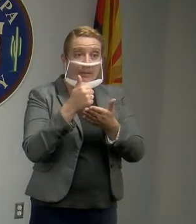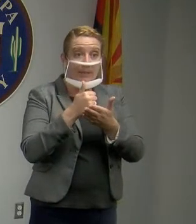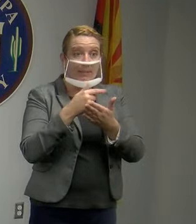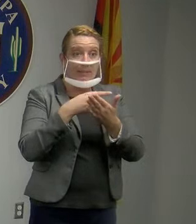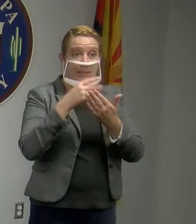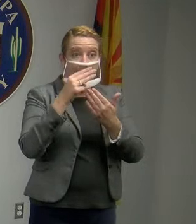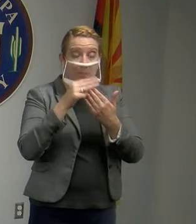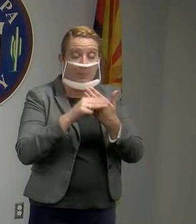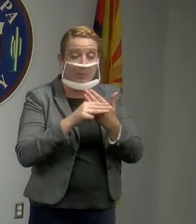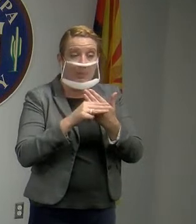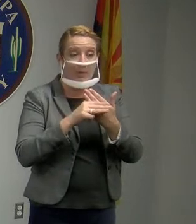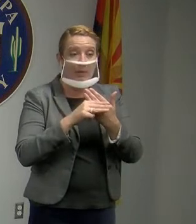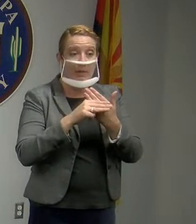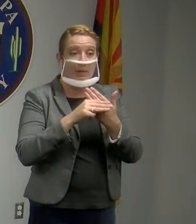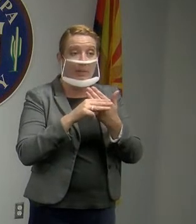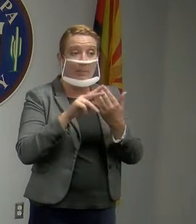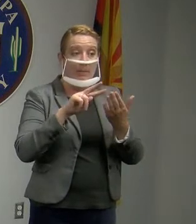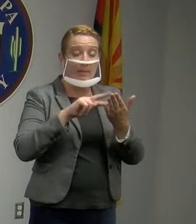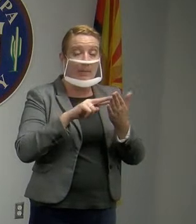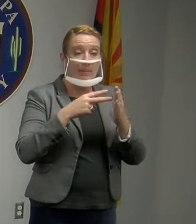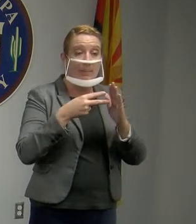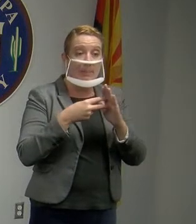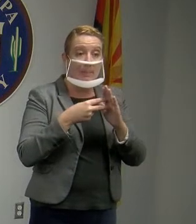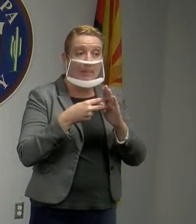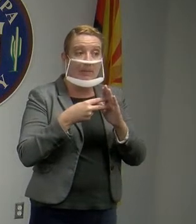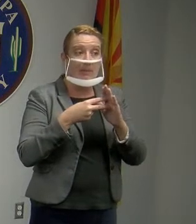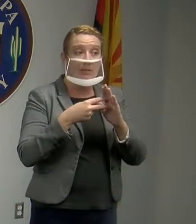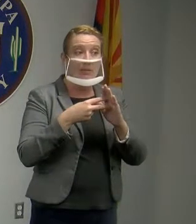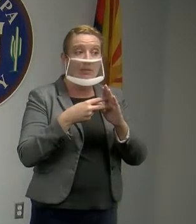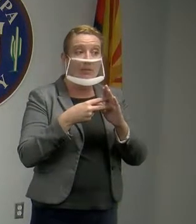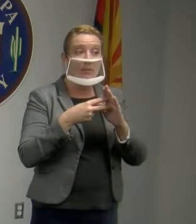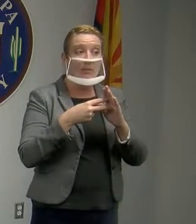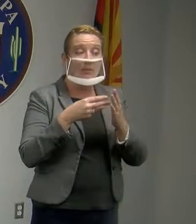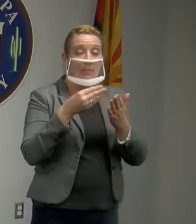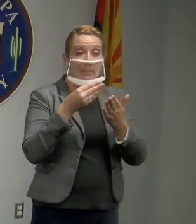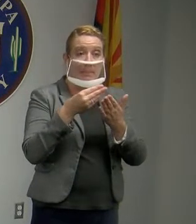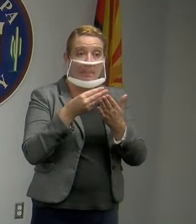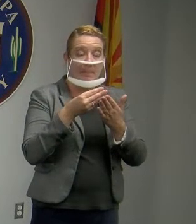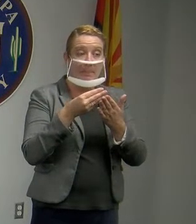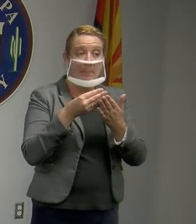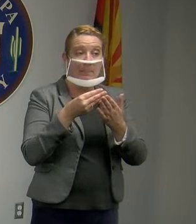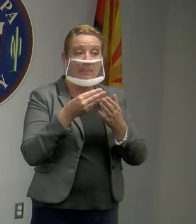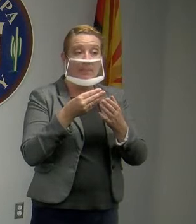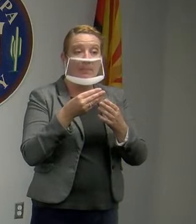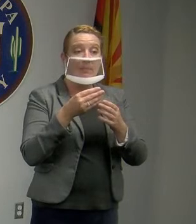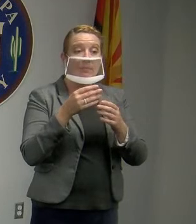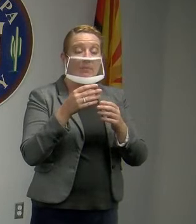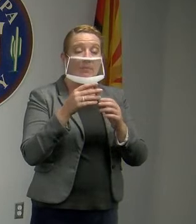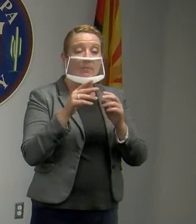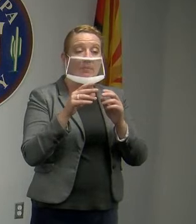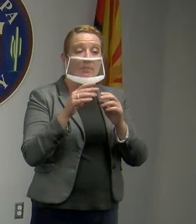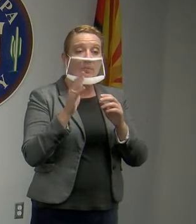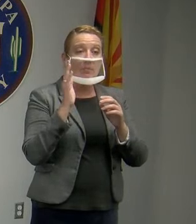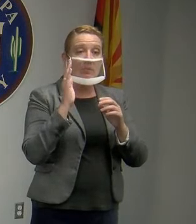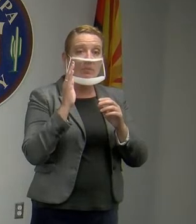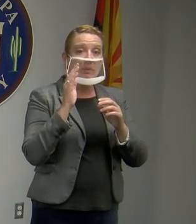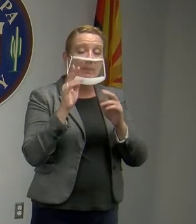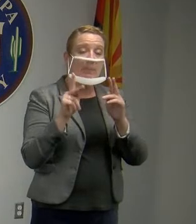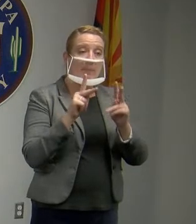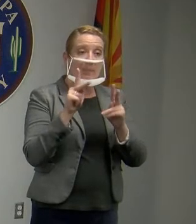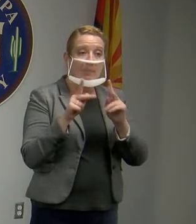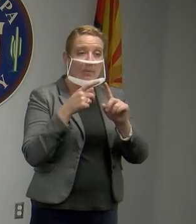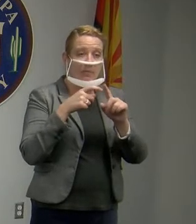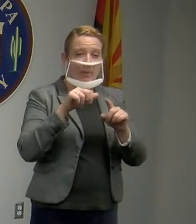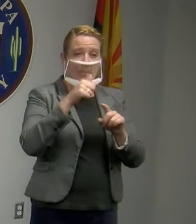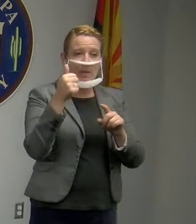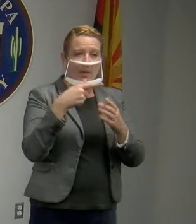other component of victims from the coronavirus crisis? Would they be getting help instead? Just wondering how this all